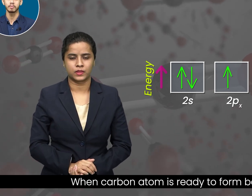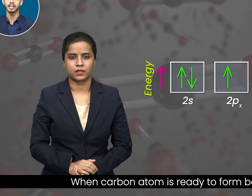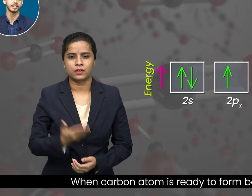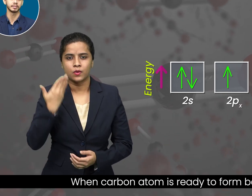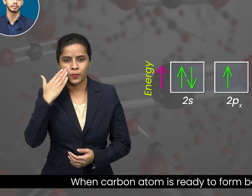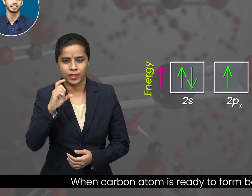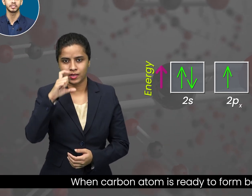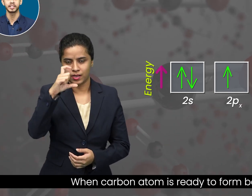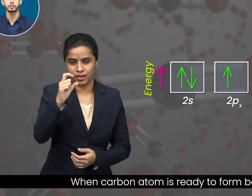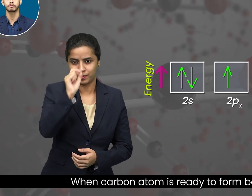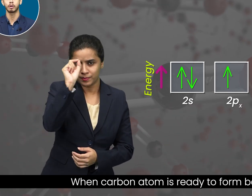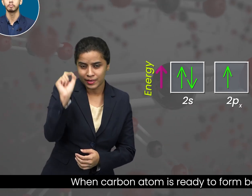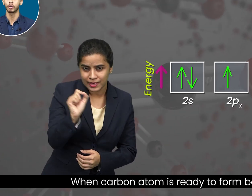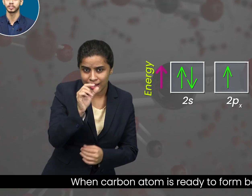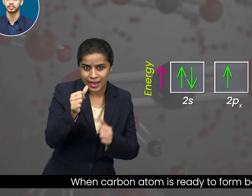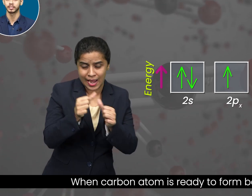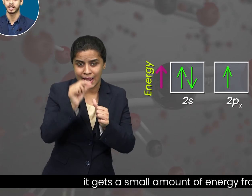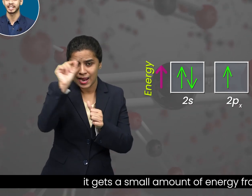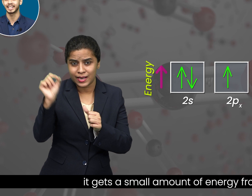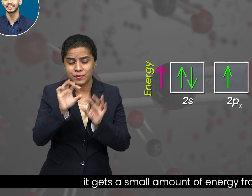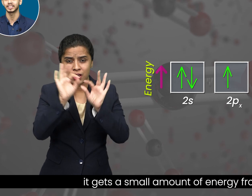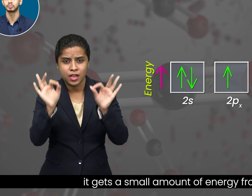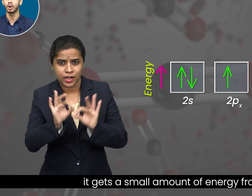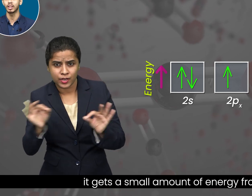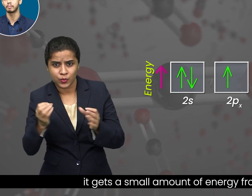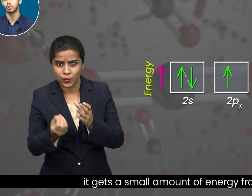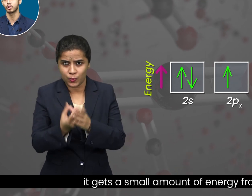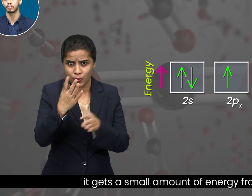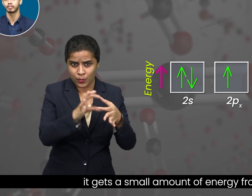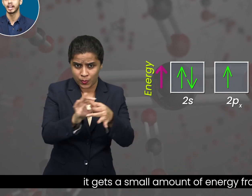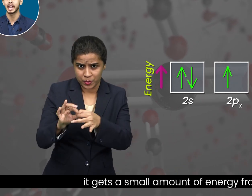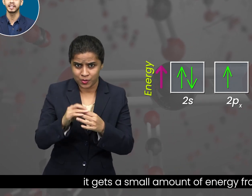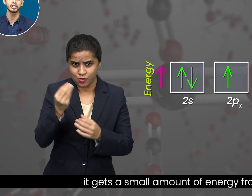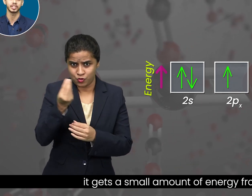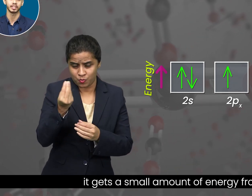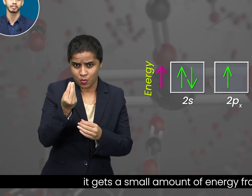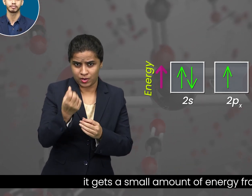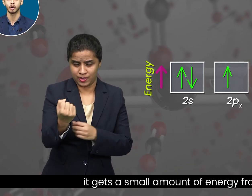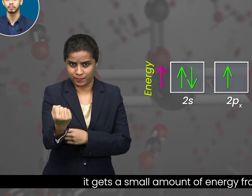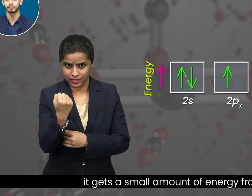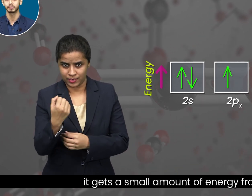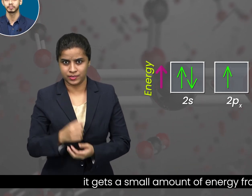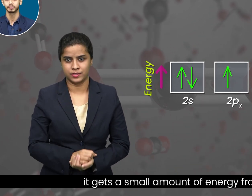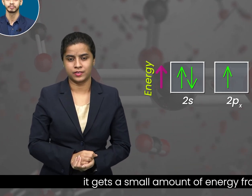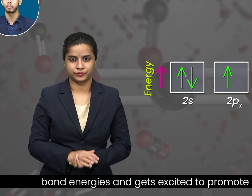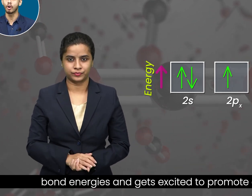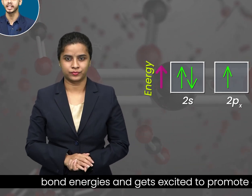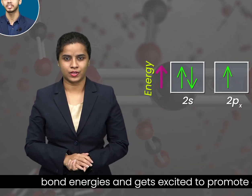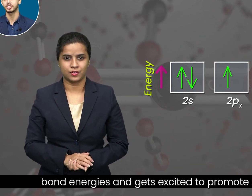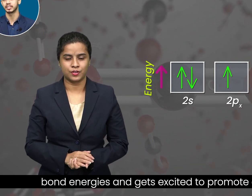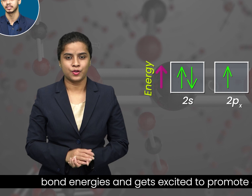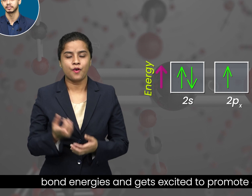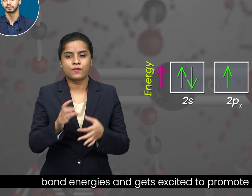When carbon atom is ready to form bonds, it gets a small amount of energy from